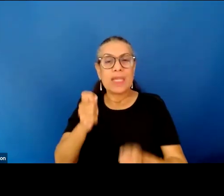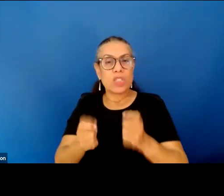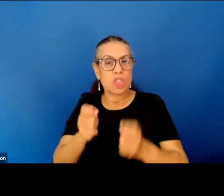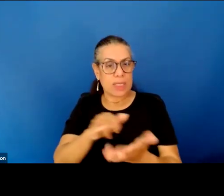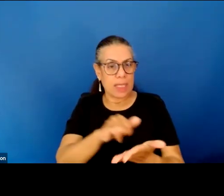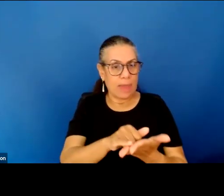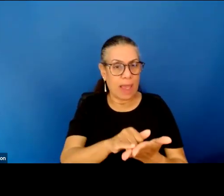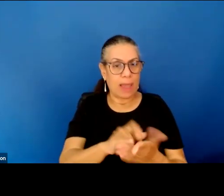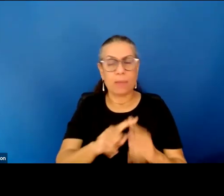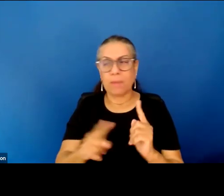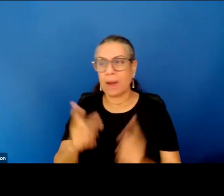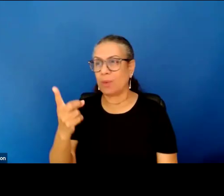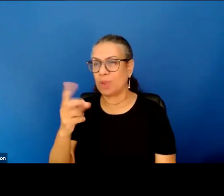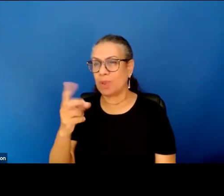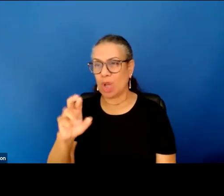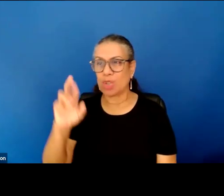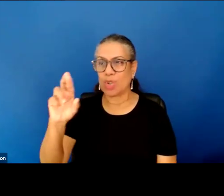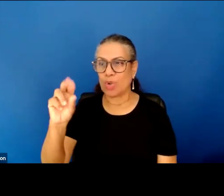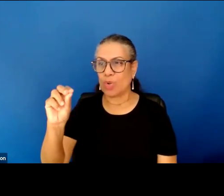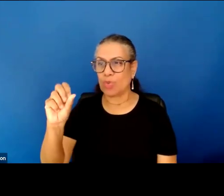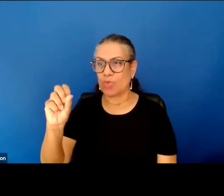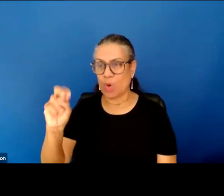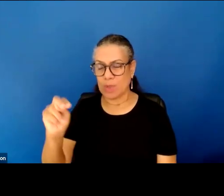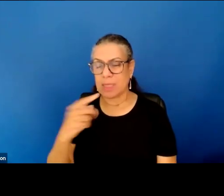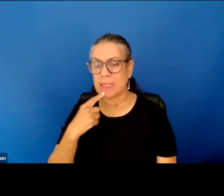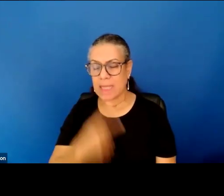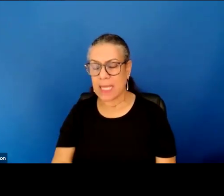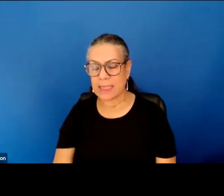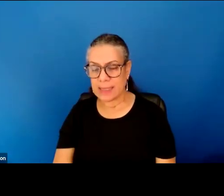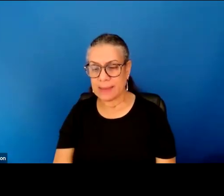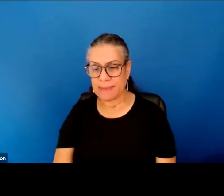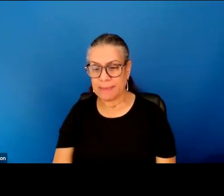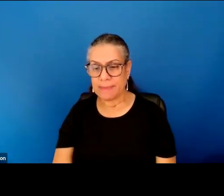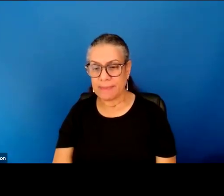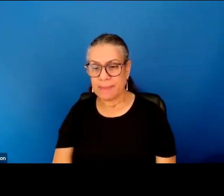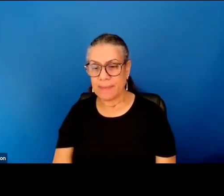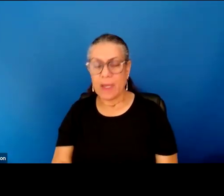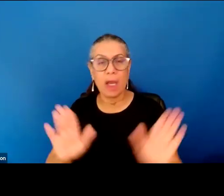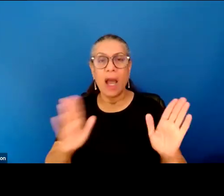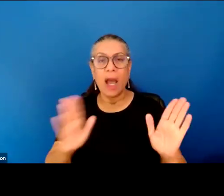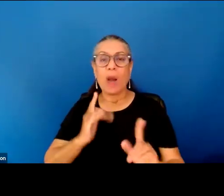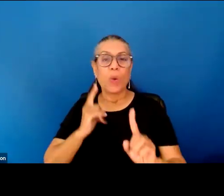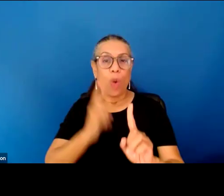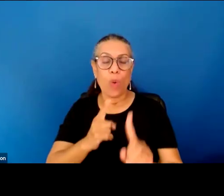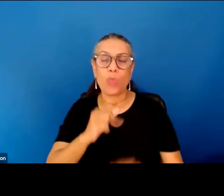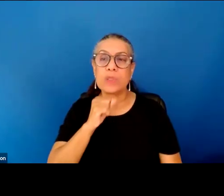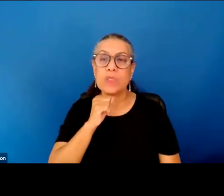But I think to Dr. Rose's earlier point, this is, I think, not intended to be